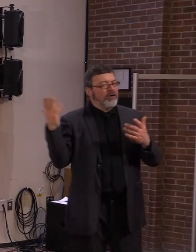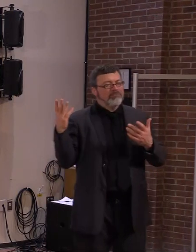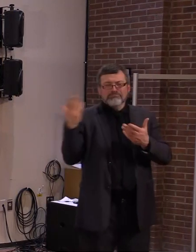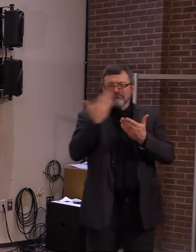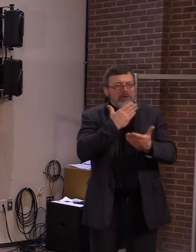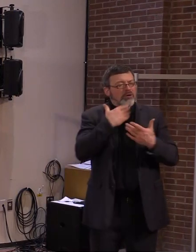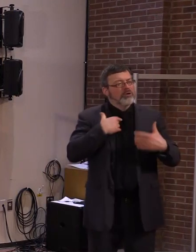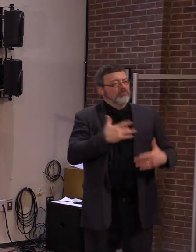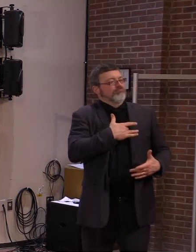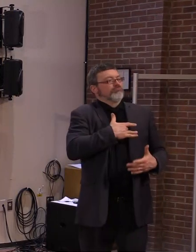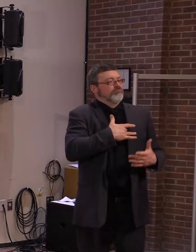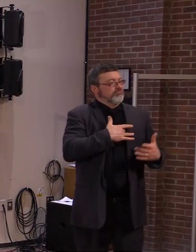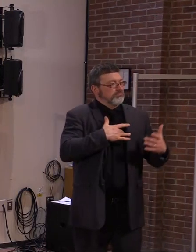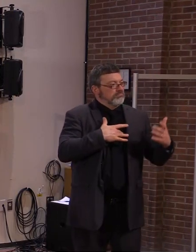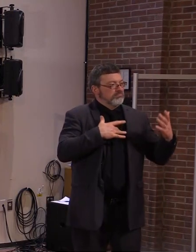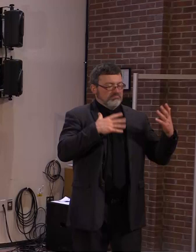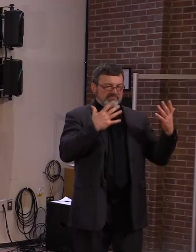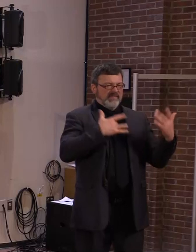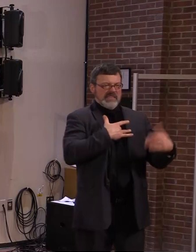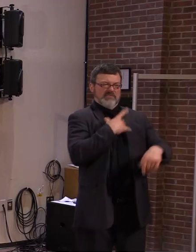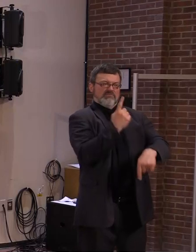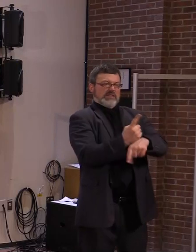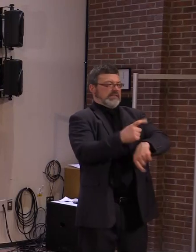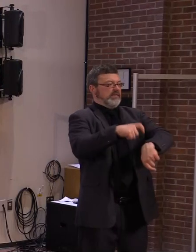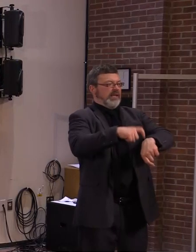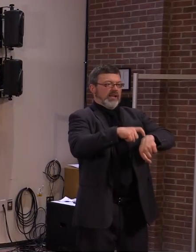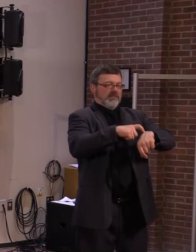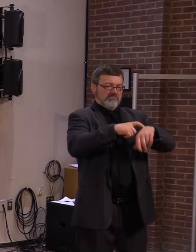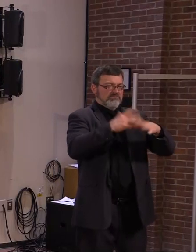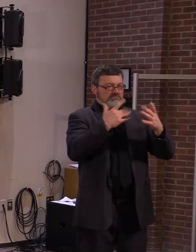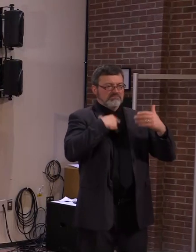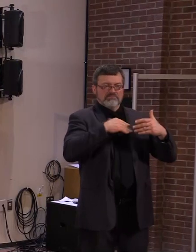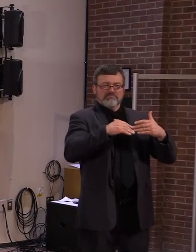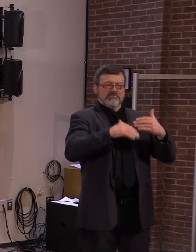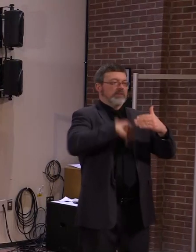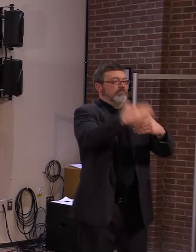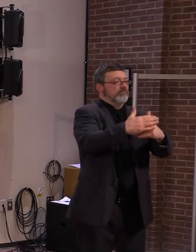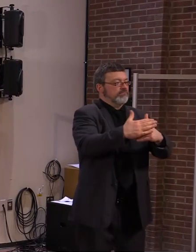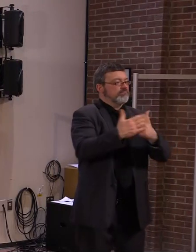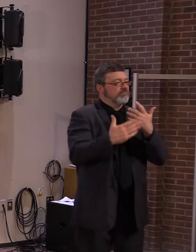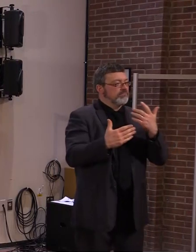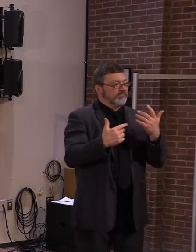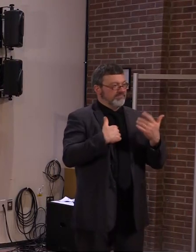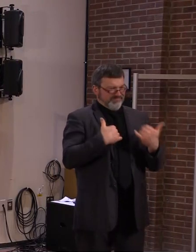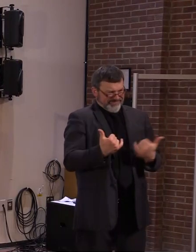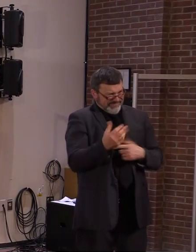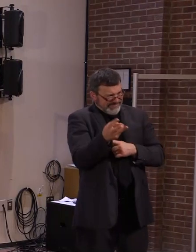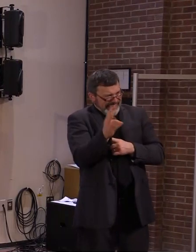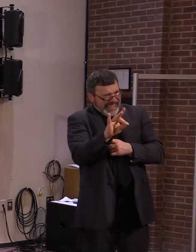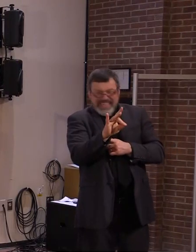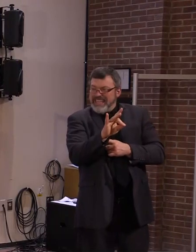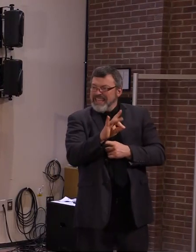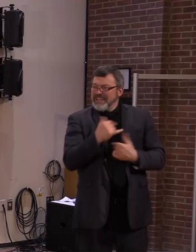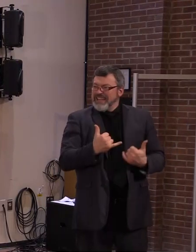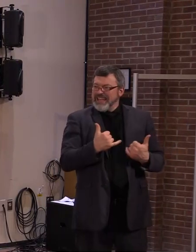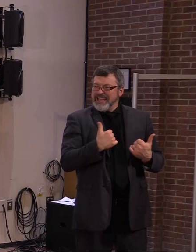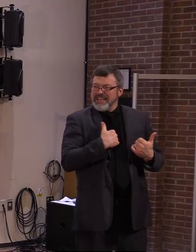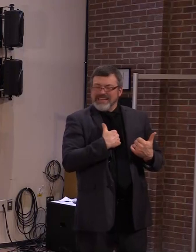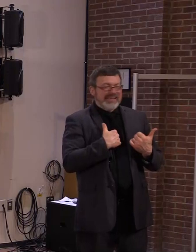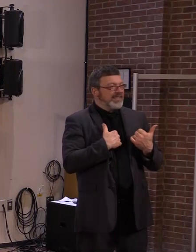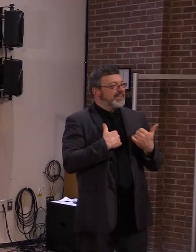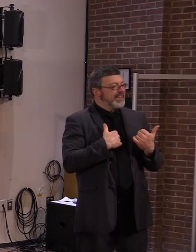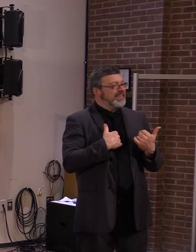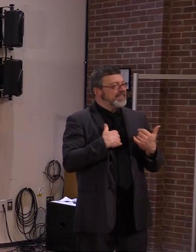and myself. It's time for me. I'm 68 years old. I can't believe